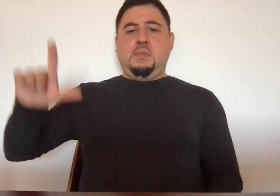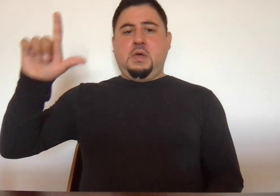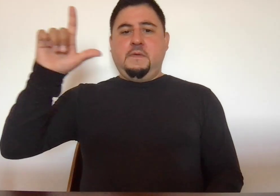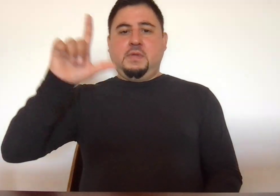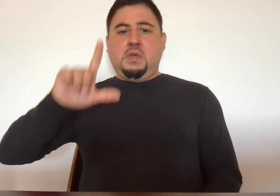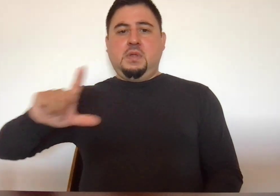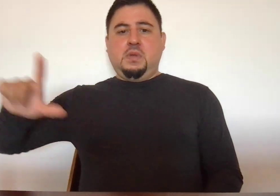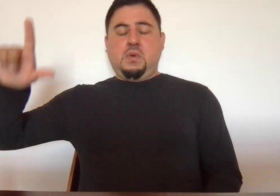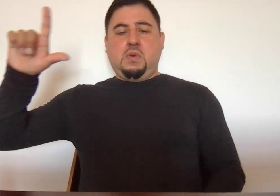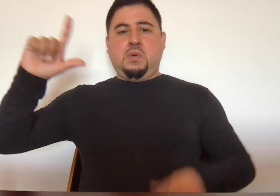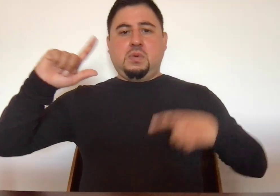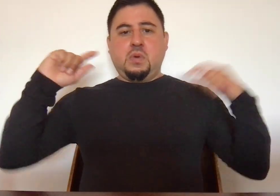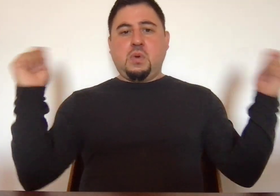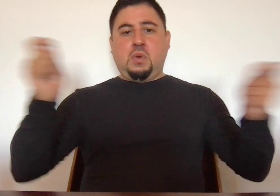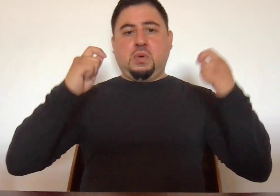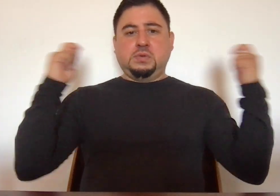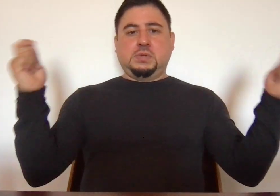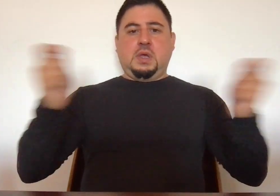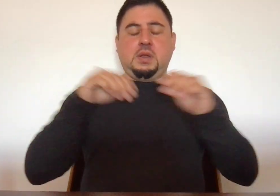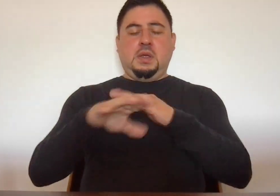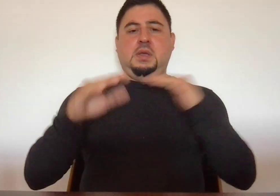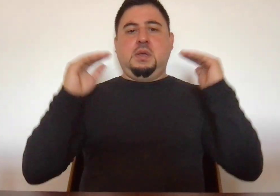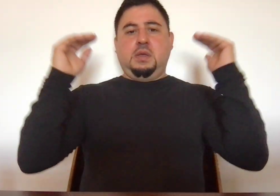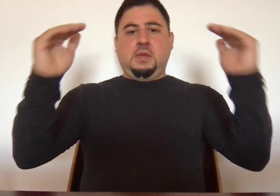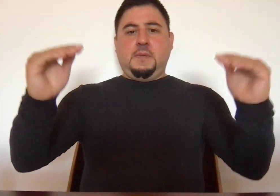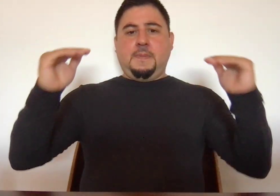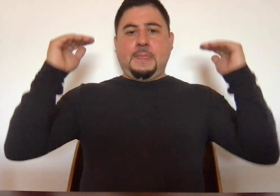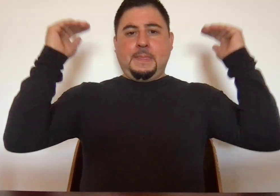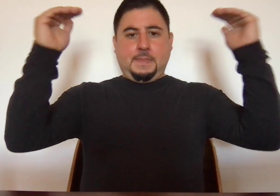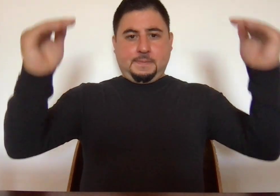of the Lord. Hosanna.